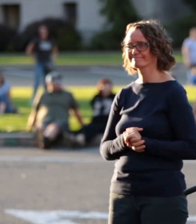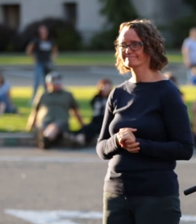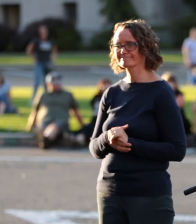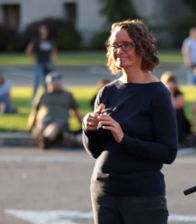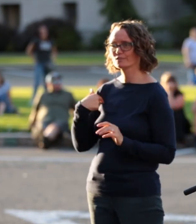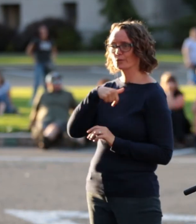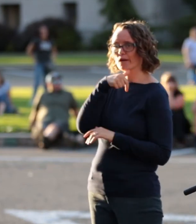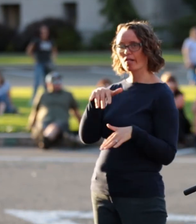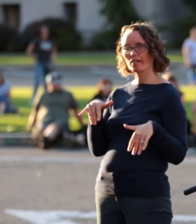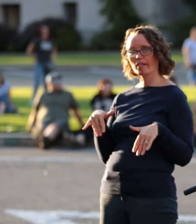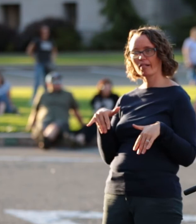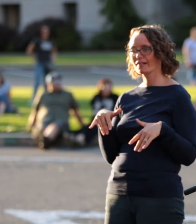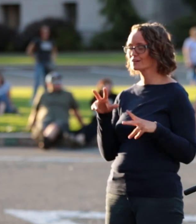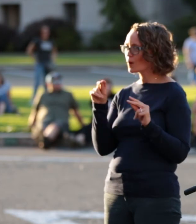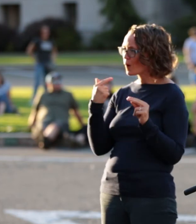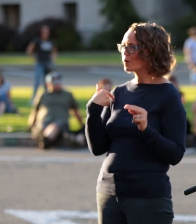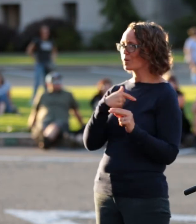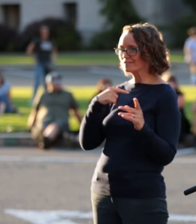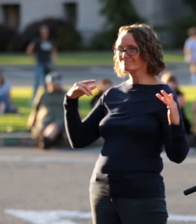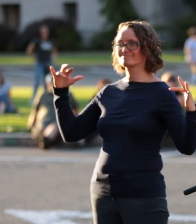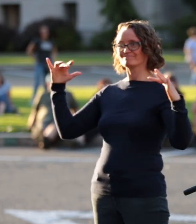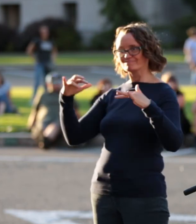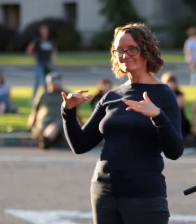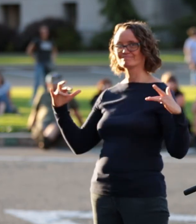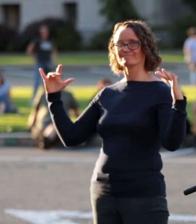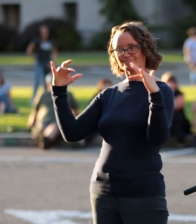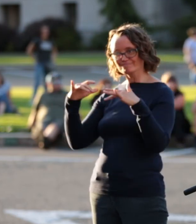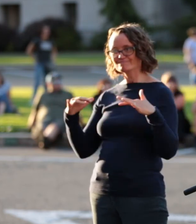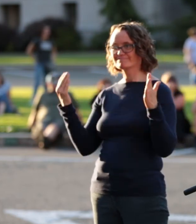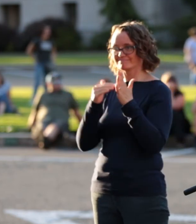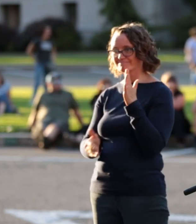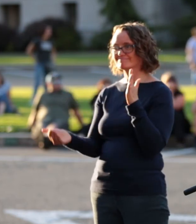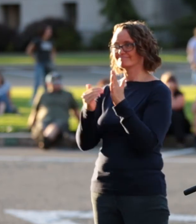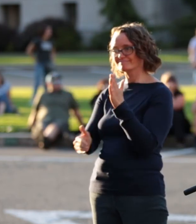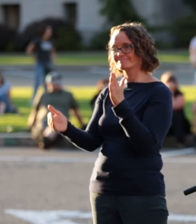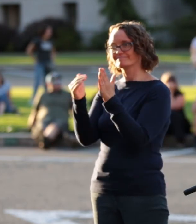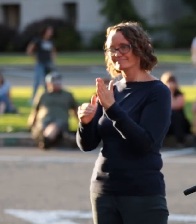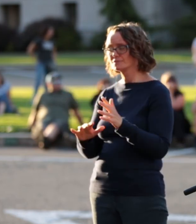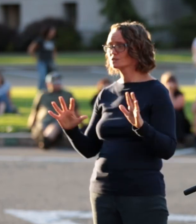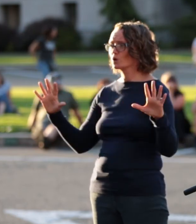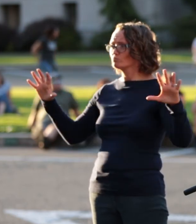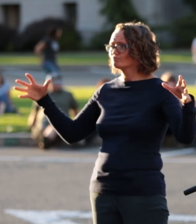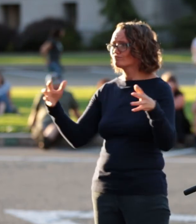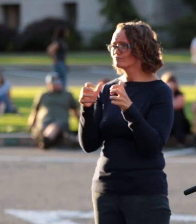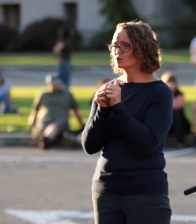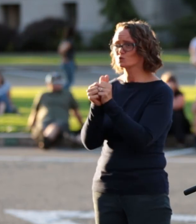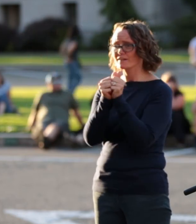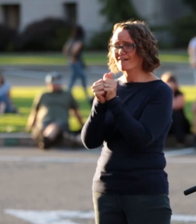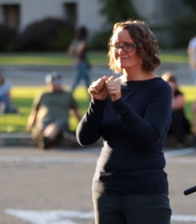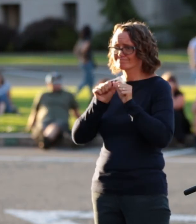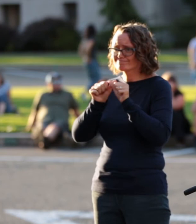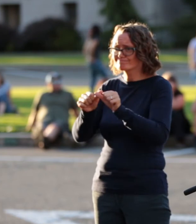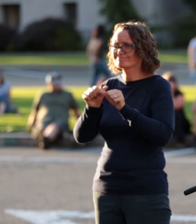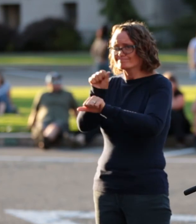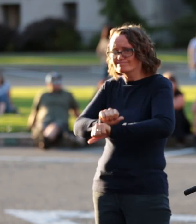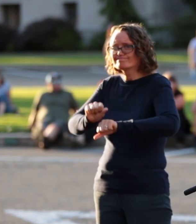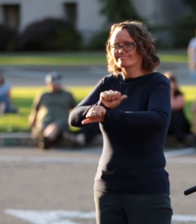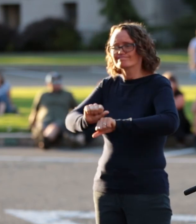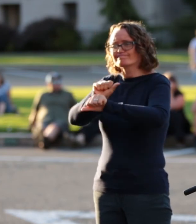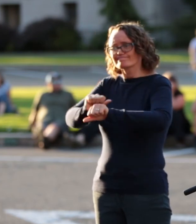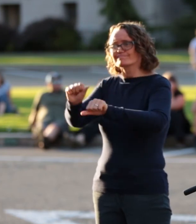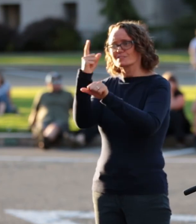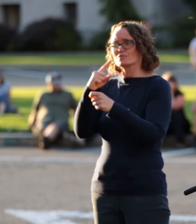path. Together, let's continue fighting this good and just fight and see it to its final and inevitable